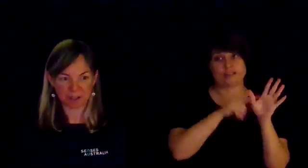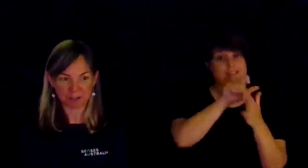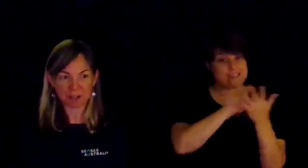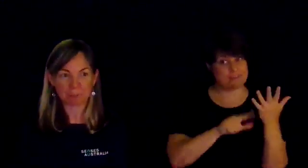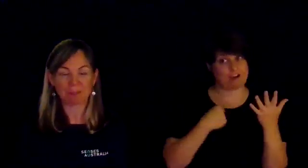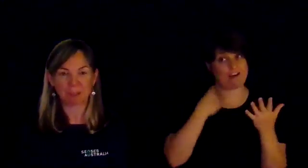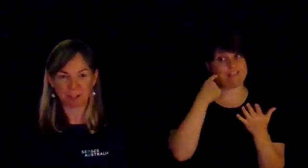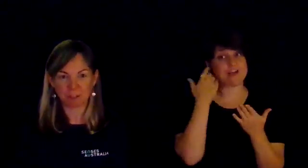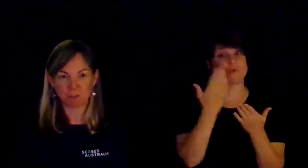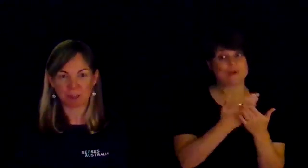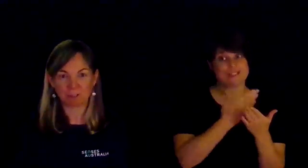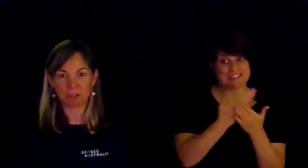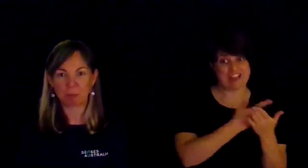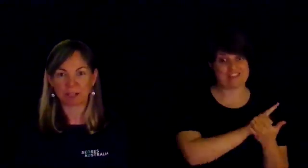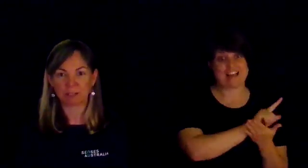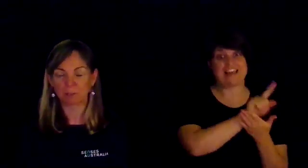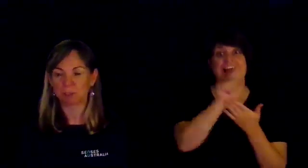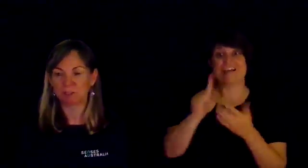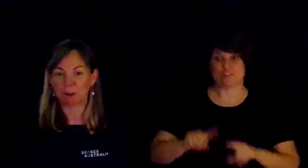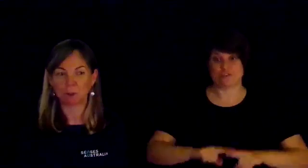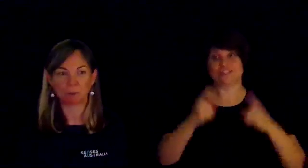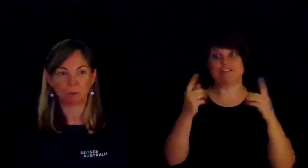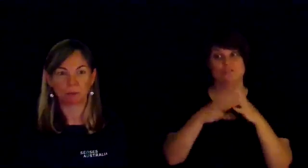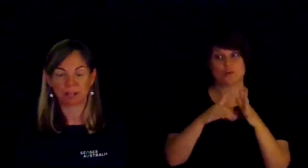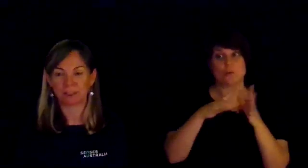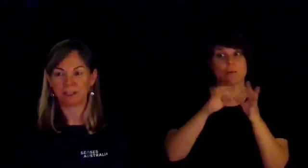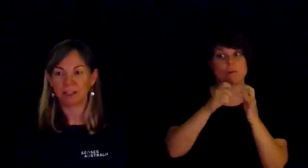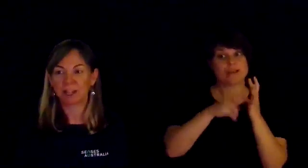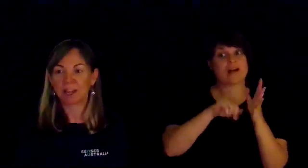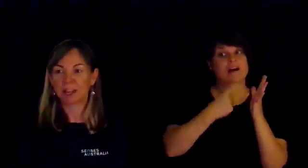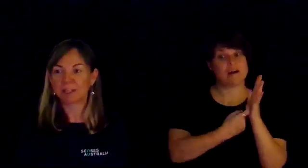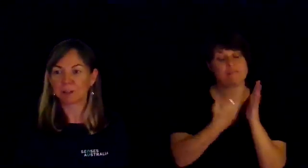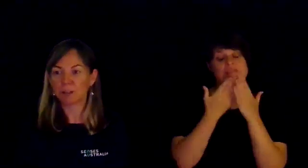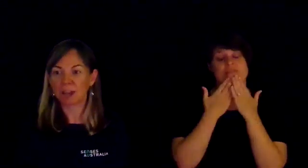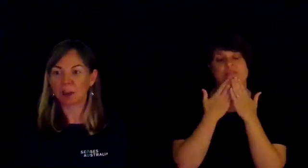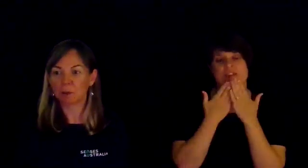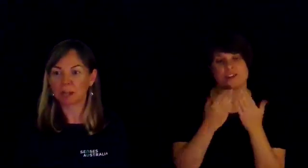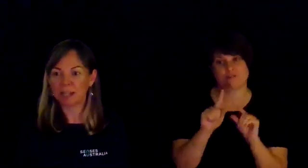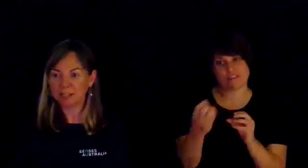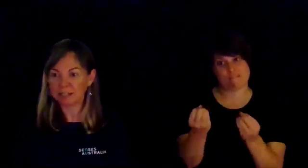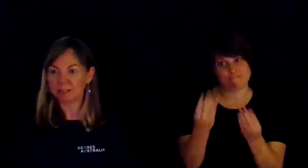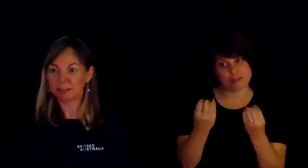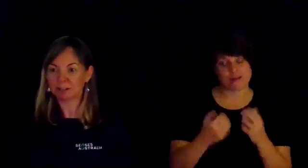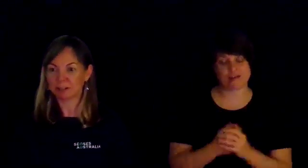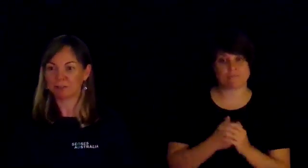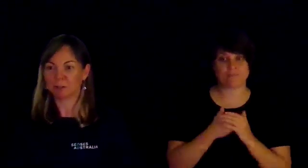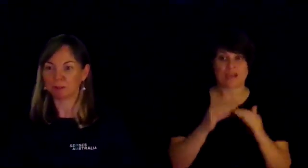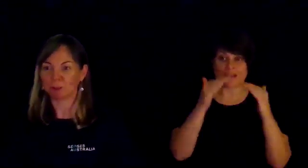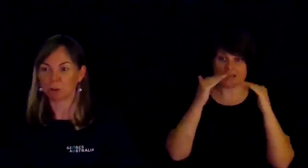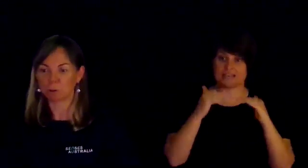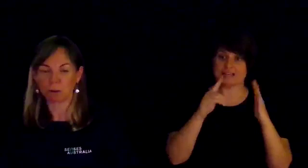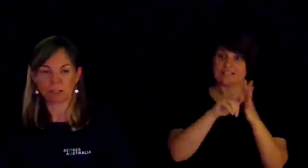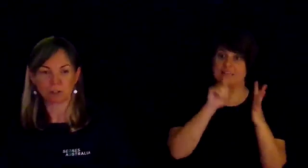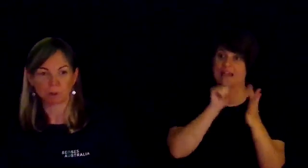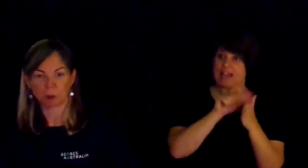another webinar. But thank you for that feedback. It's really valuable, Kathy. So now, Eddie, if